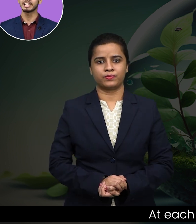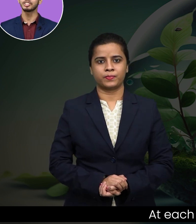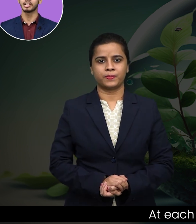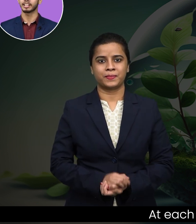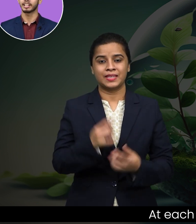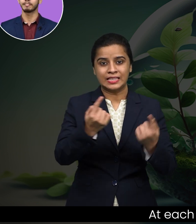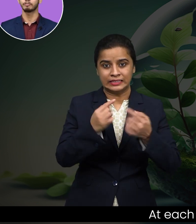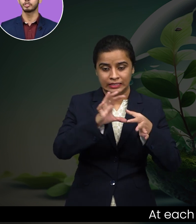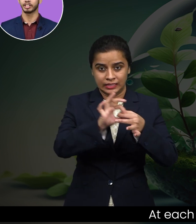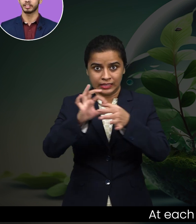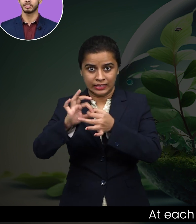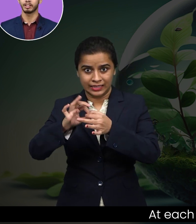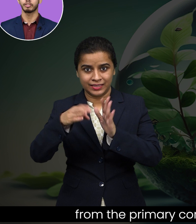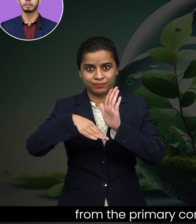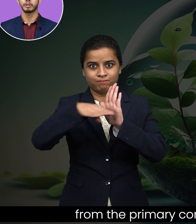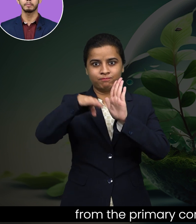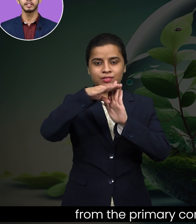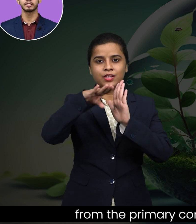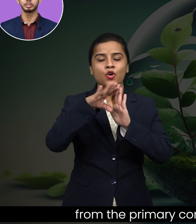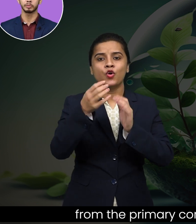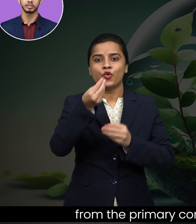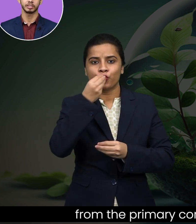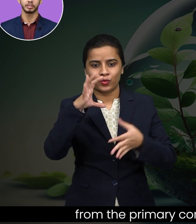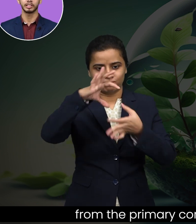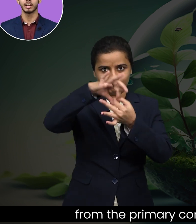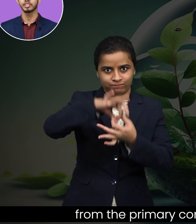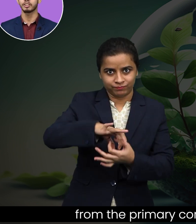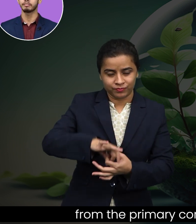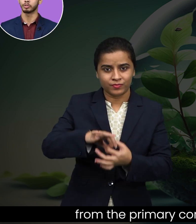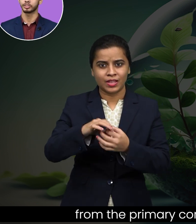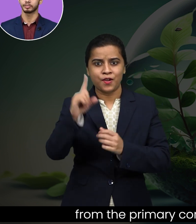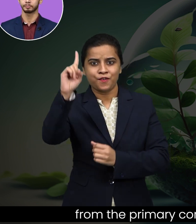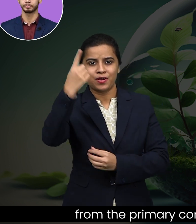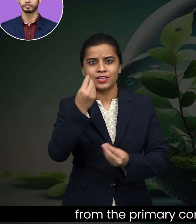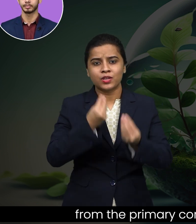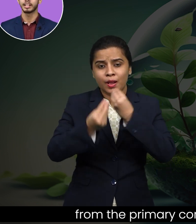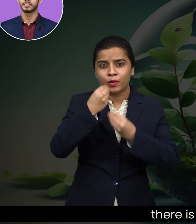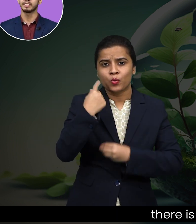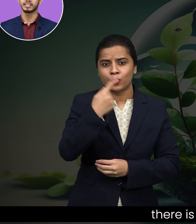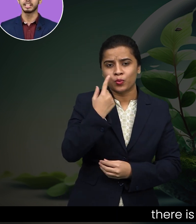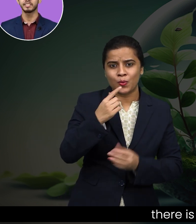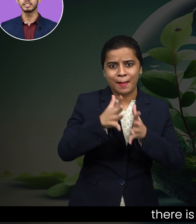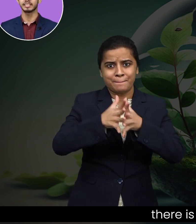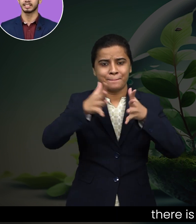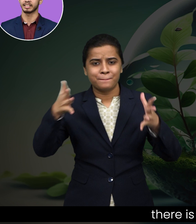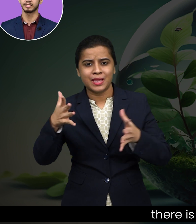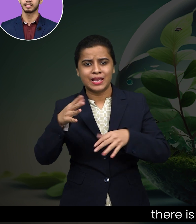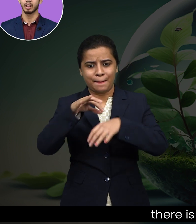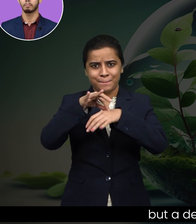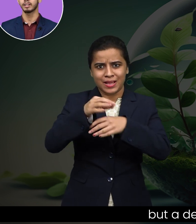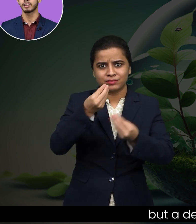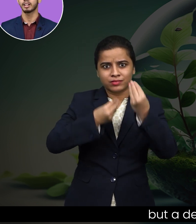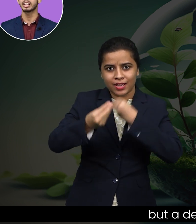At each link in a food chain, from the primary consumers to the large carnivores, there is an increase in